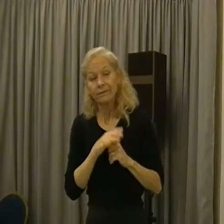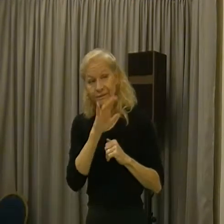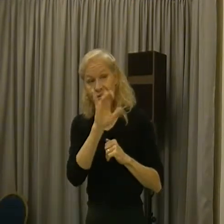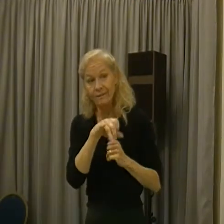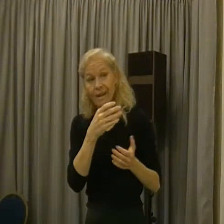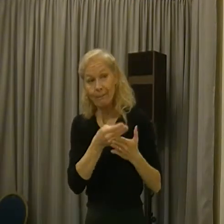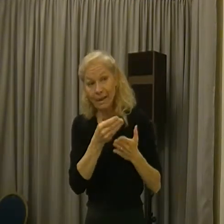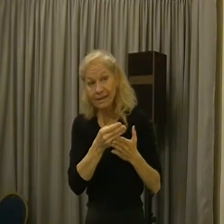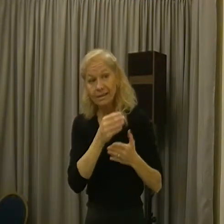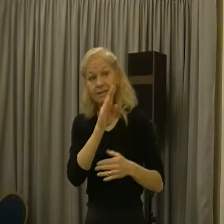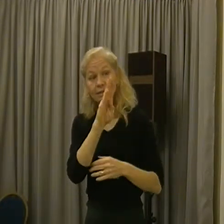along the road.